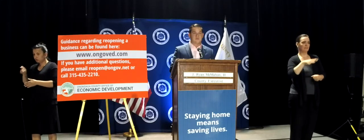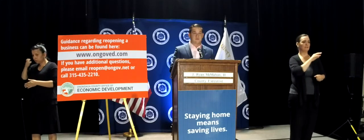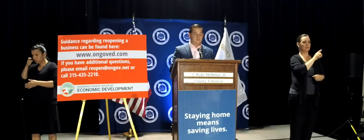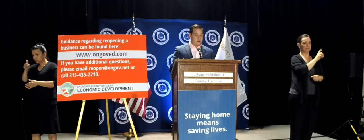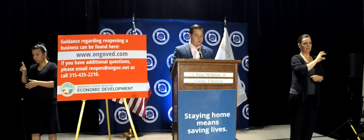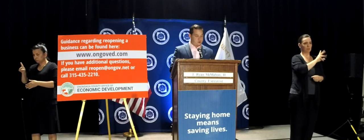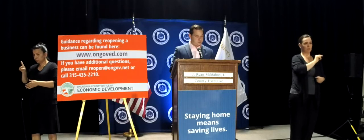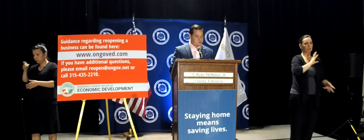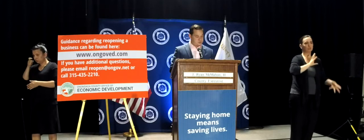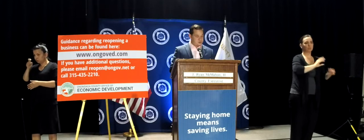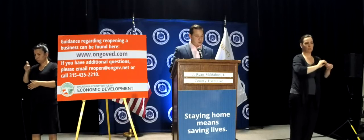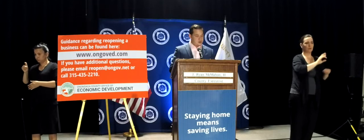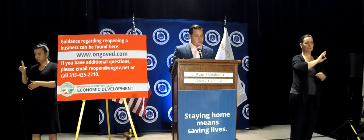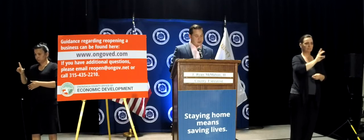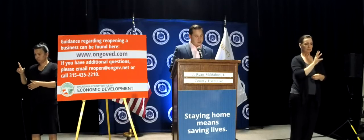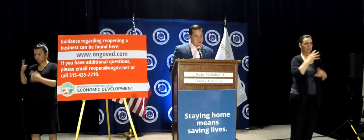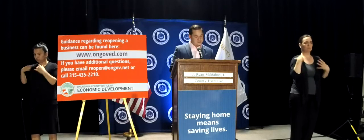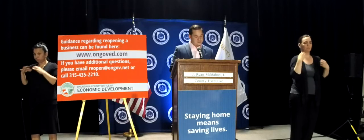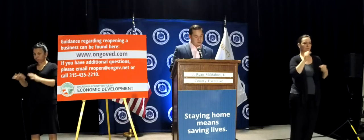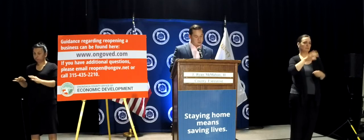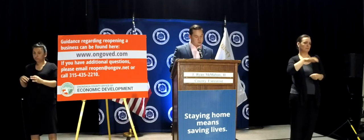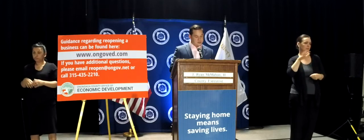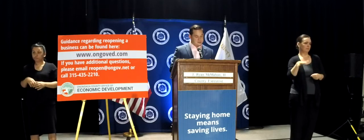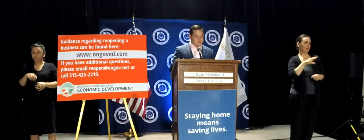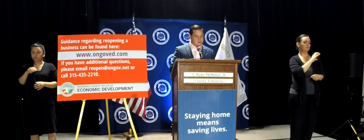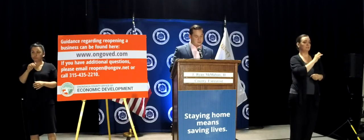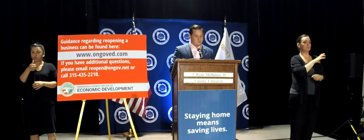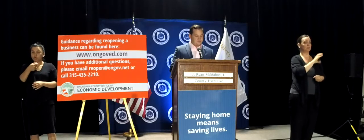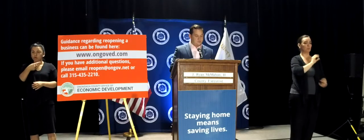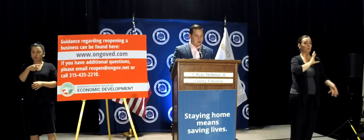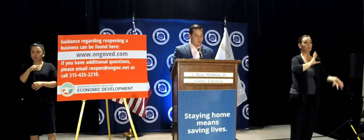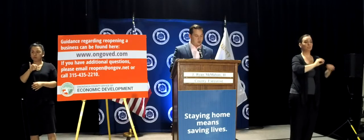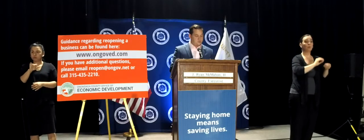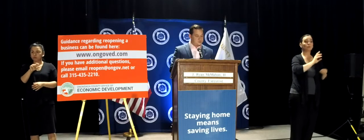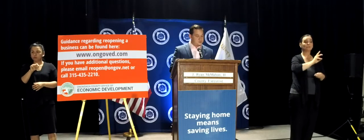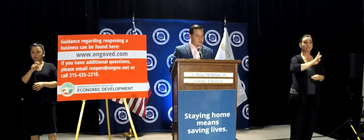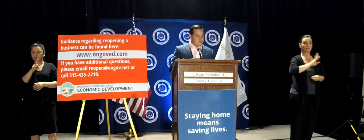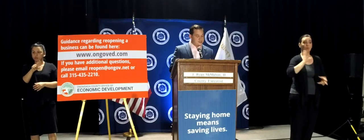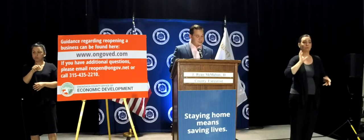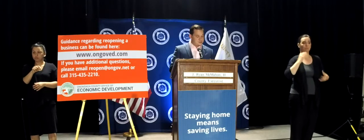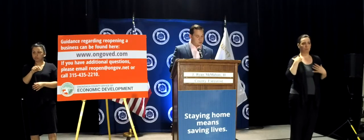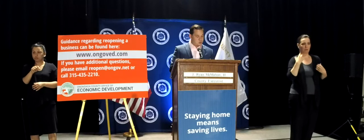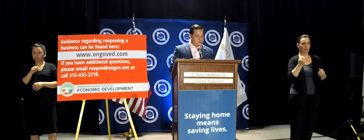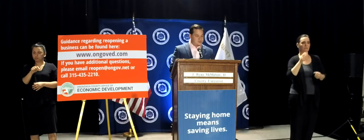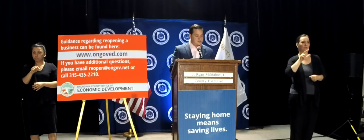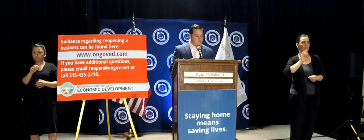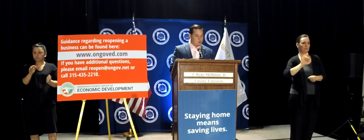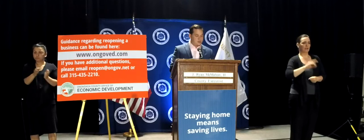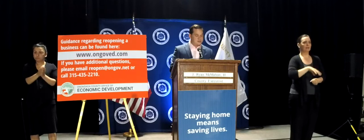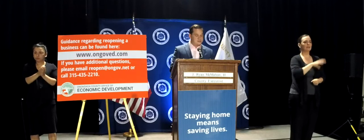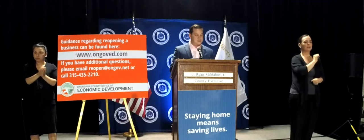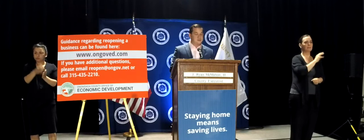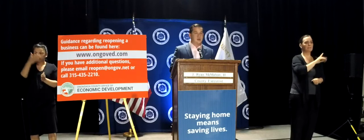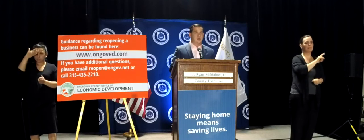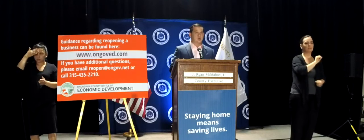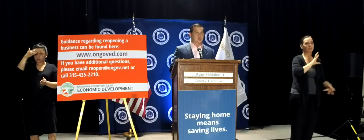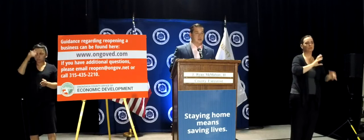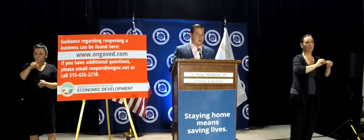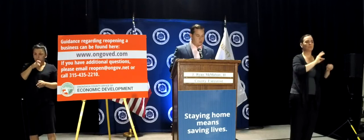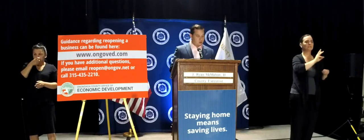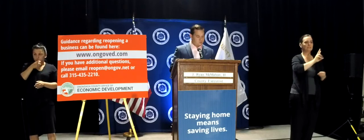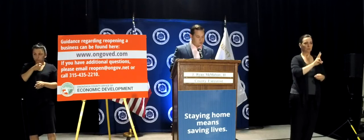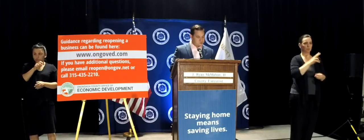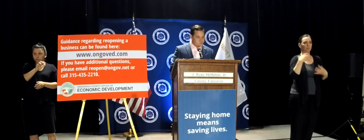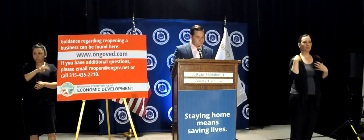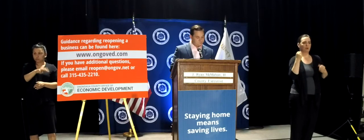cases, 55 recoveries. Manlius, 72 cases, 55 recoveries. Cicero, 64 cases,